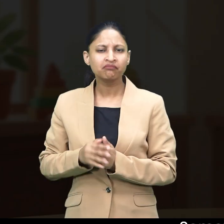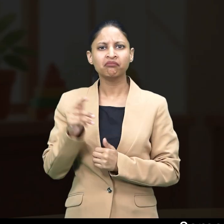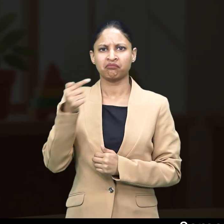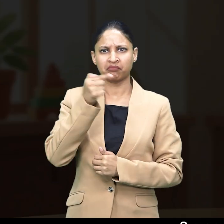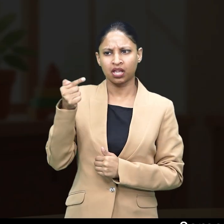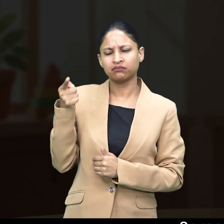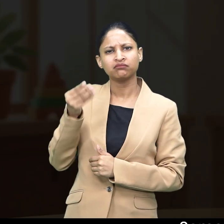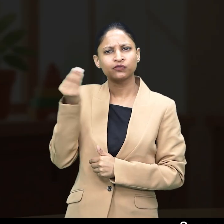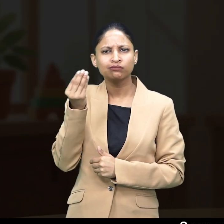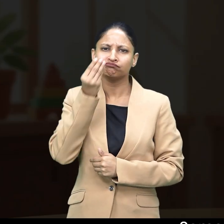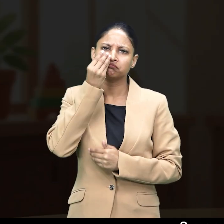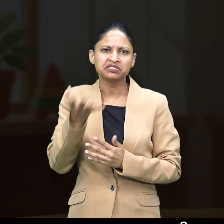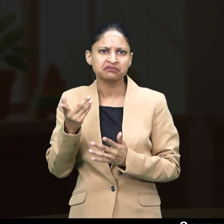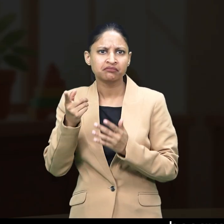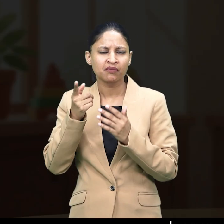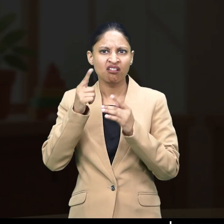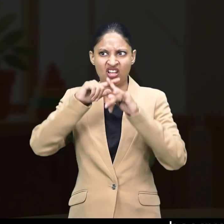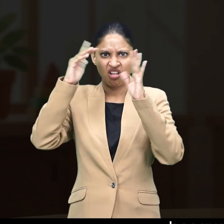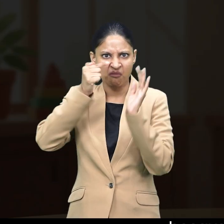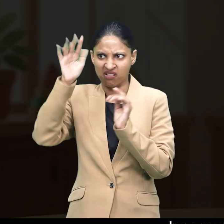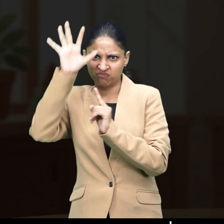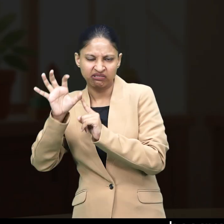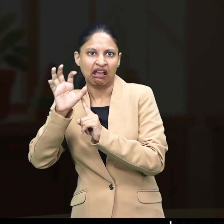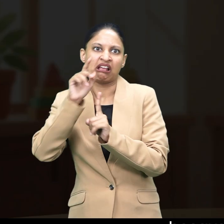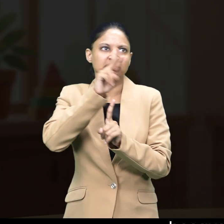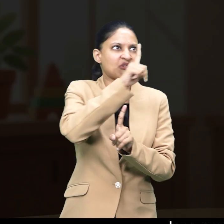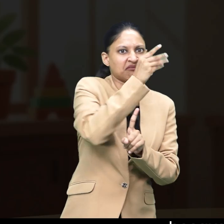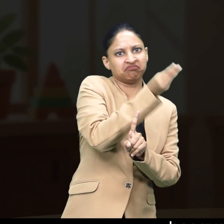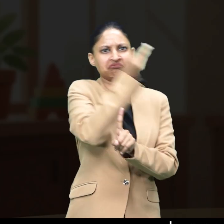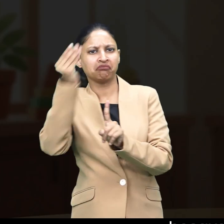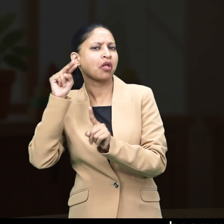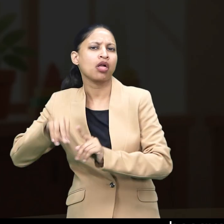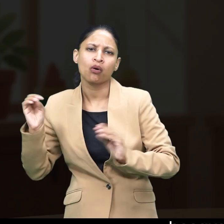Sometimes subtraction is easy because we don't need to borrow.